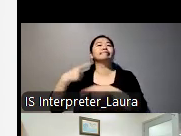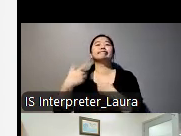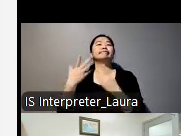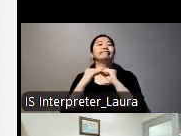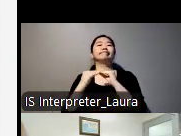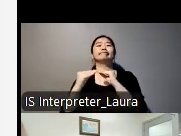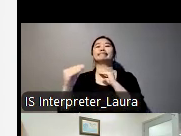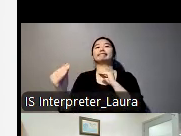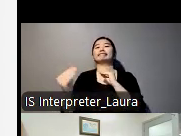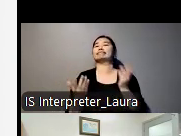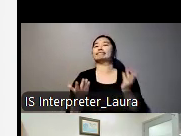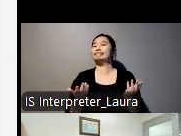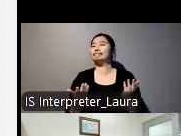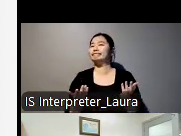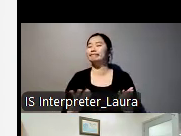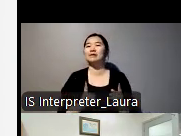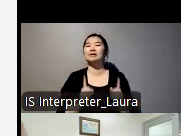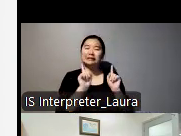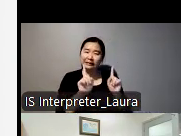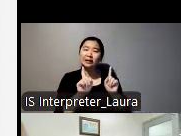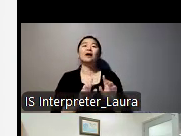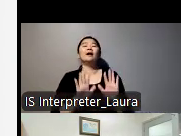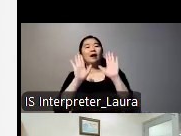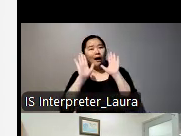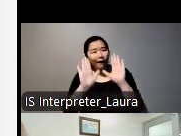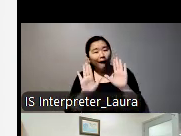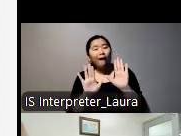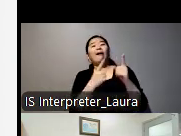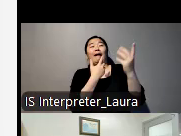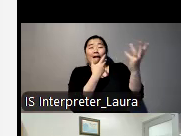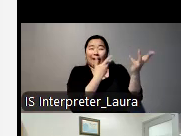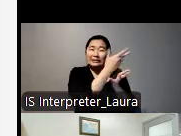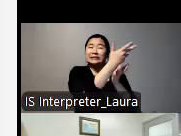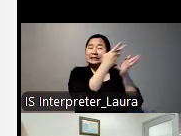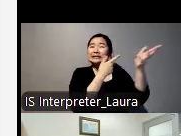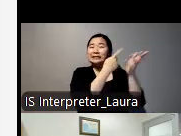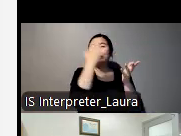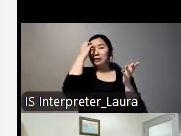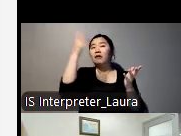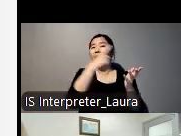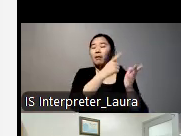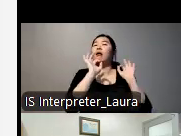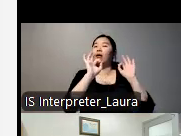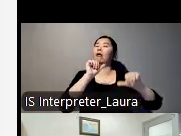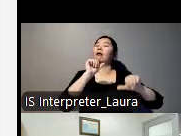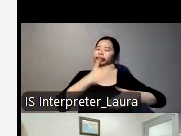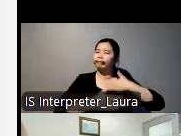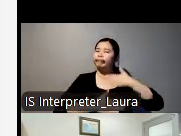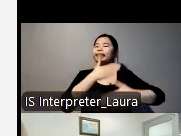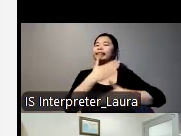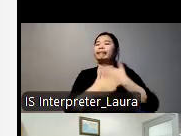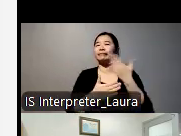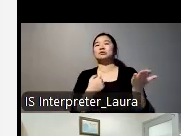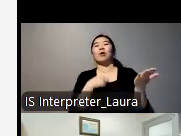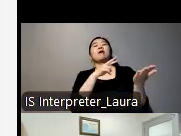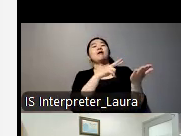in Korea in 2014. And the court decided the article allowing involuntary hospitalization